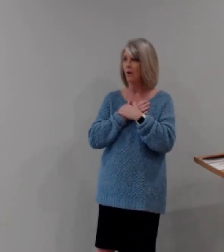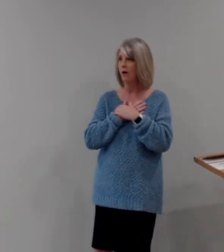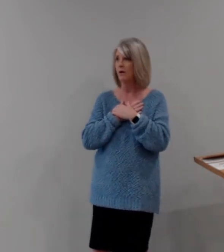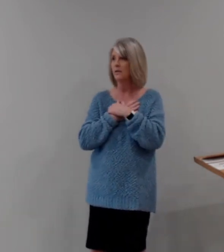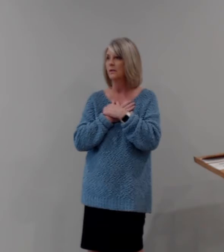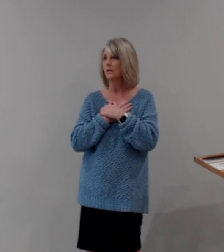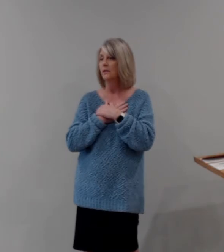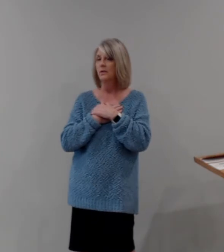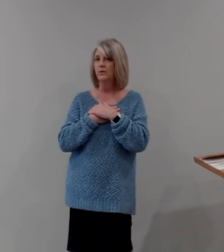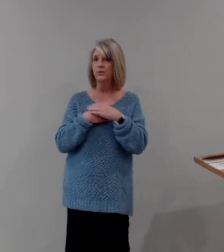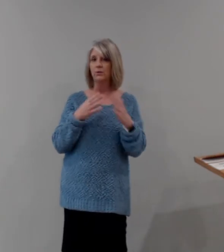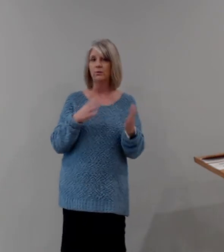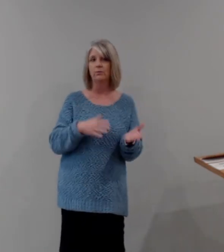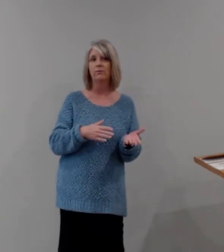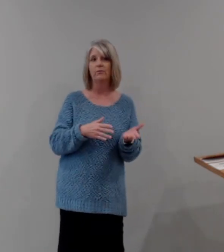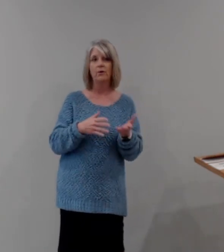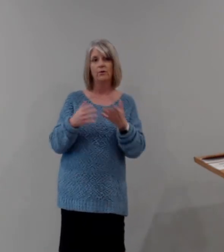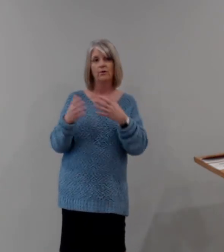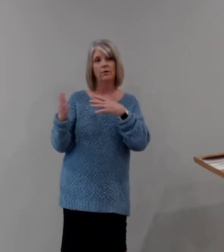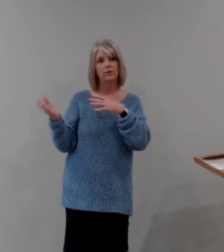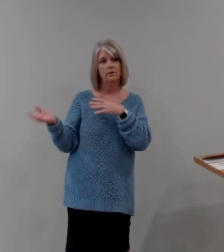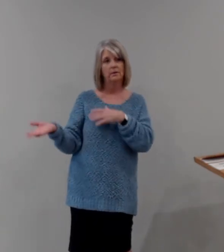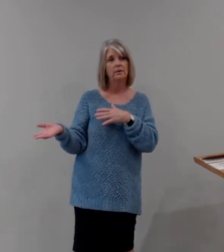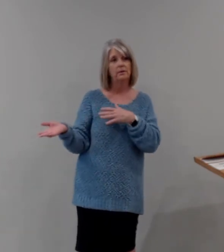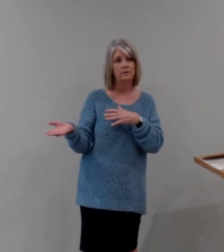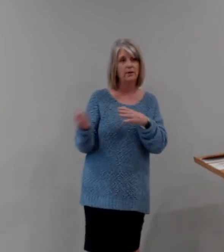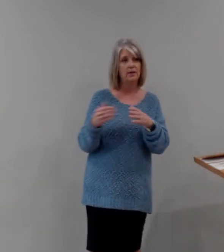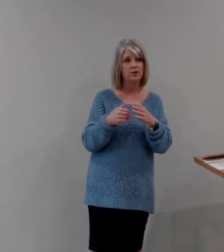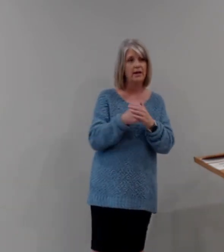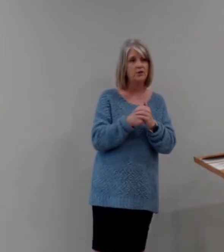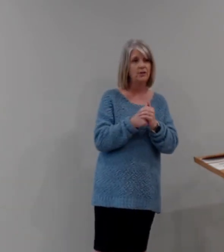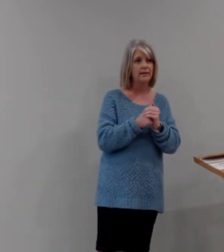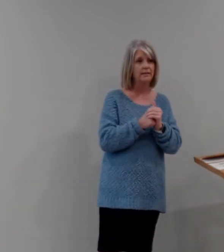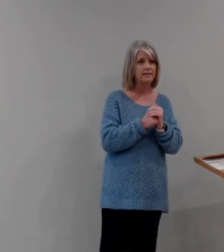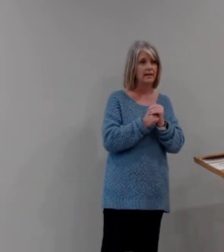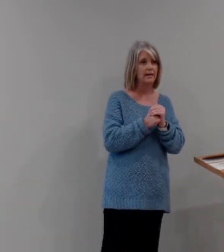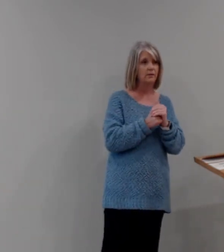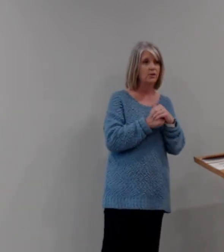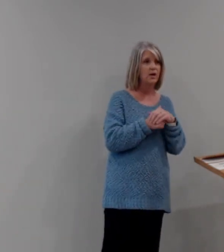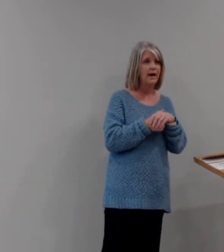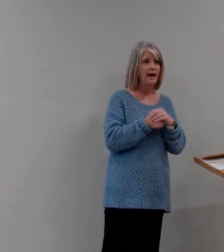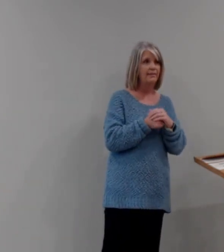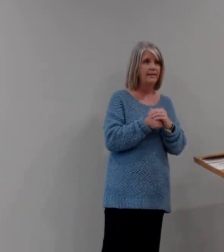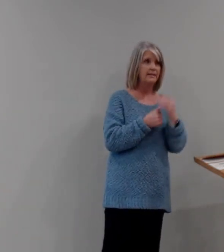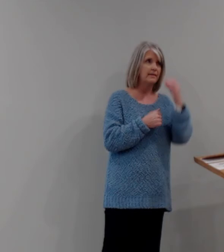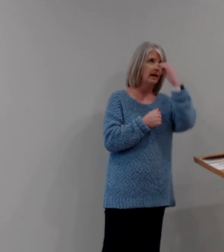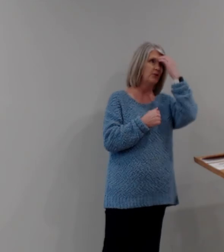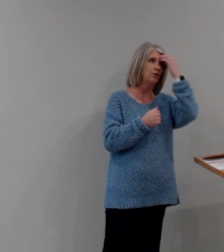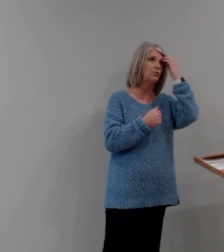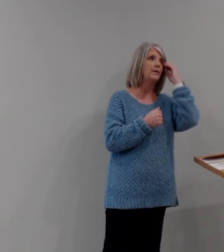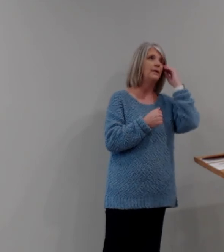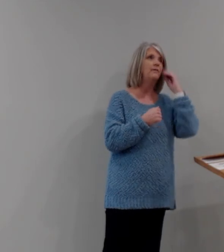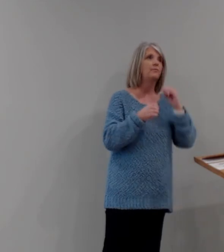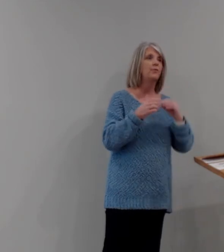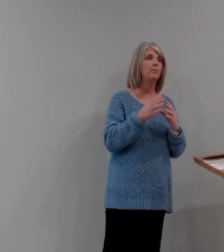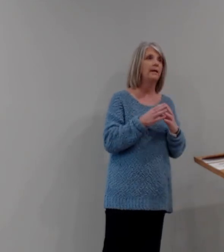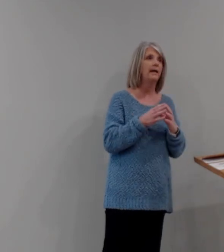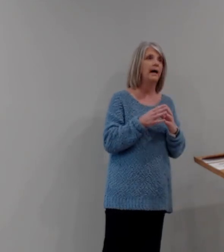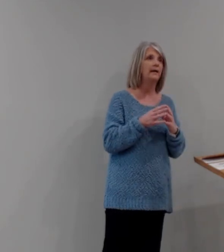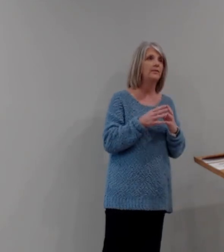heart to further their education in sign language. I think a degree to